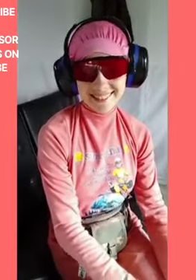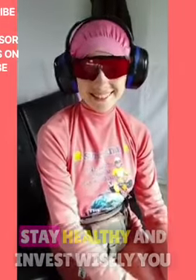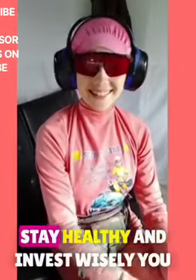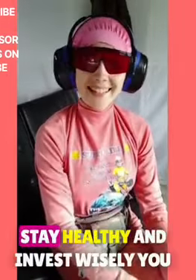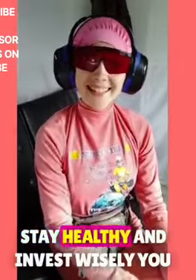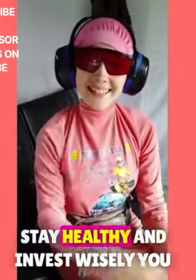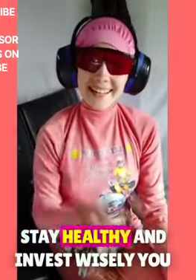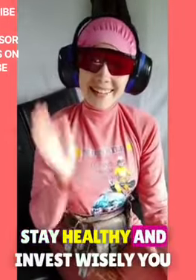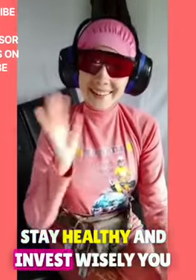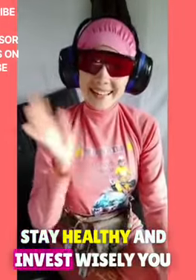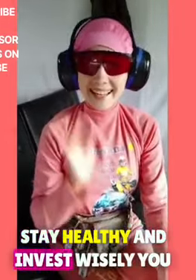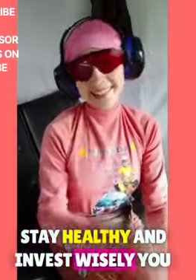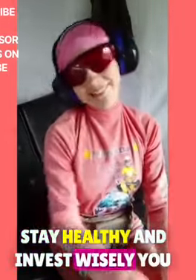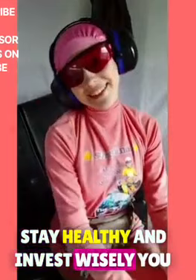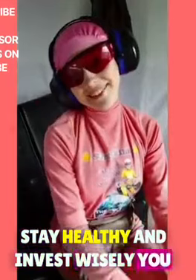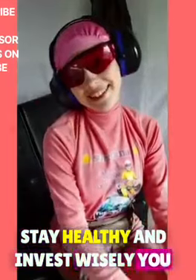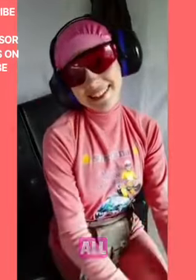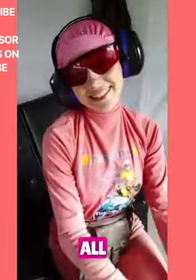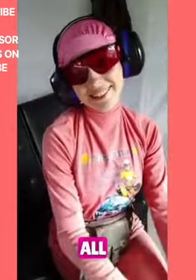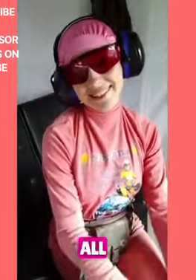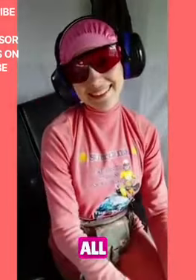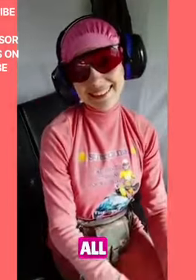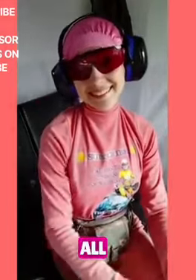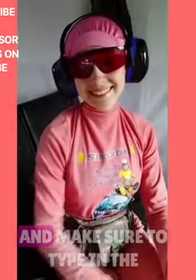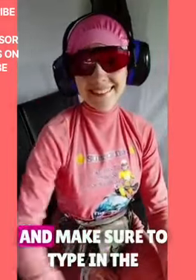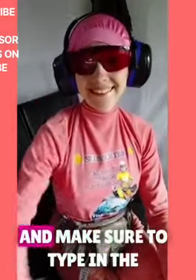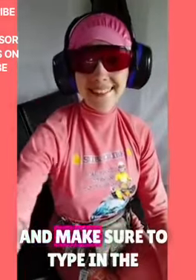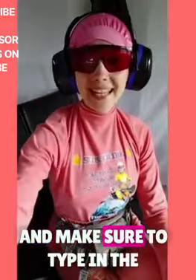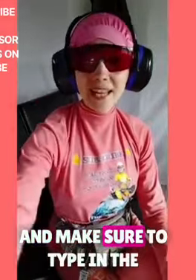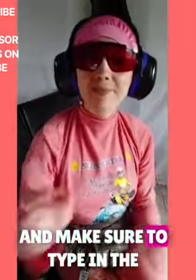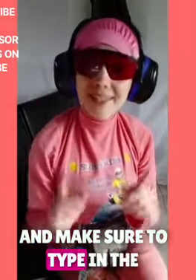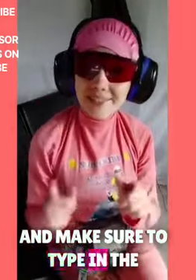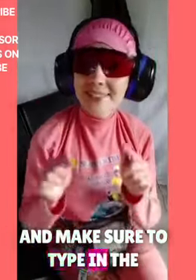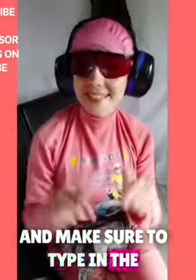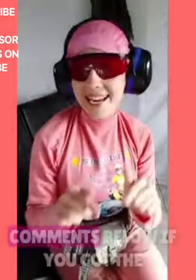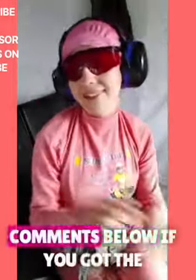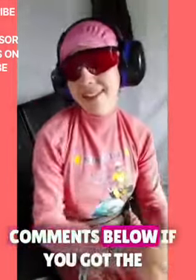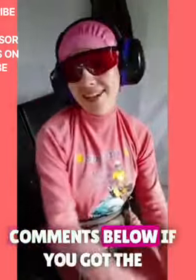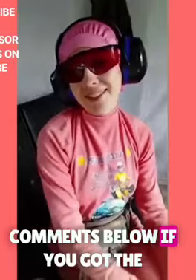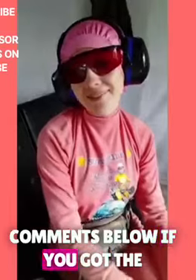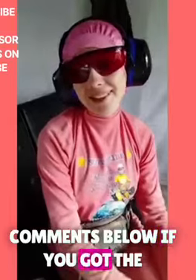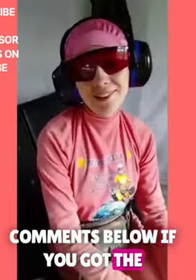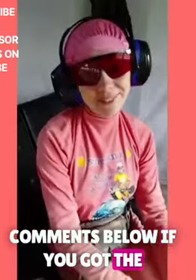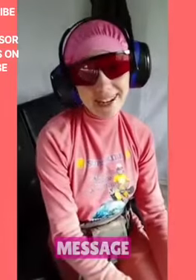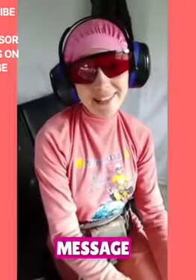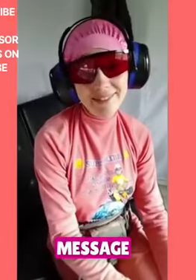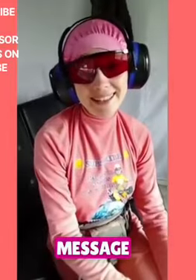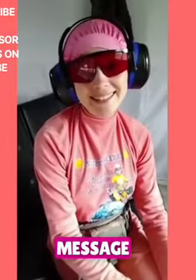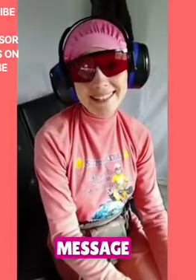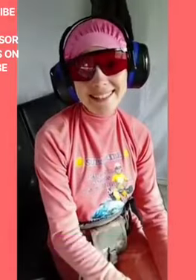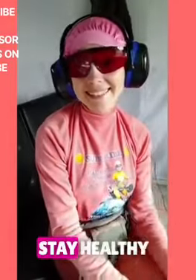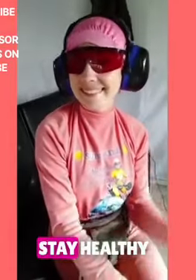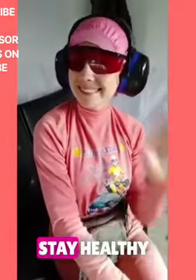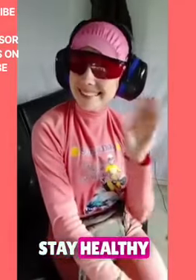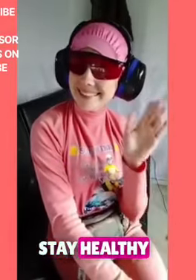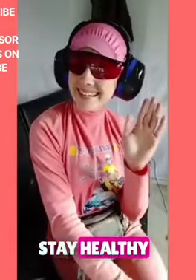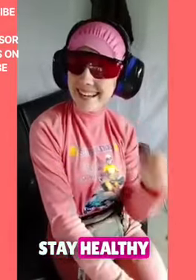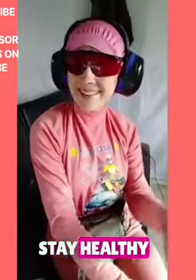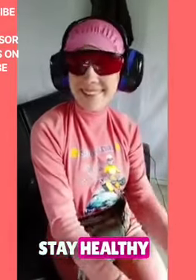Stay healthy and invest wisely, you all. And make sure to type in the comments below if you got the message. Stay healthy. See